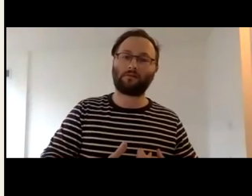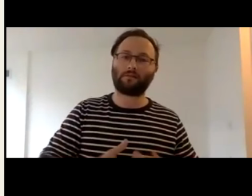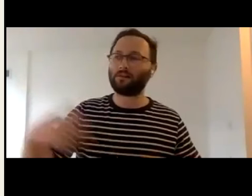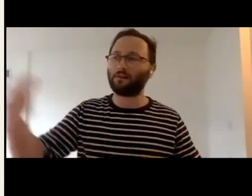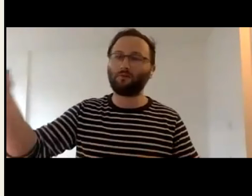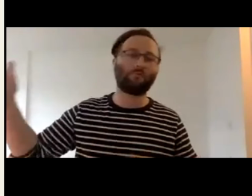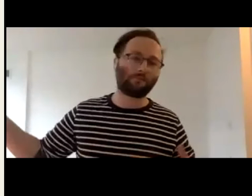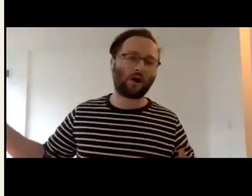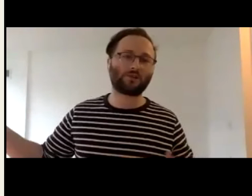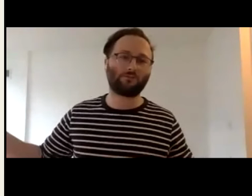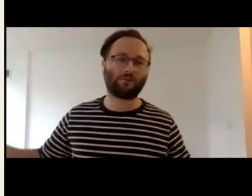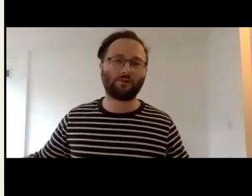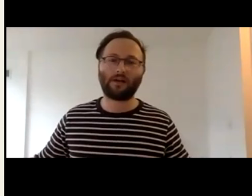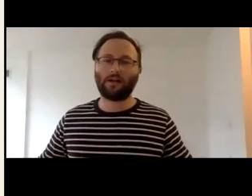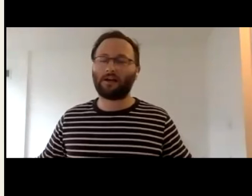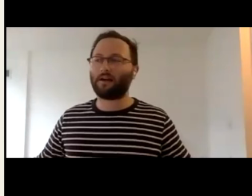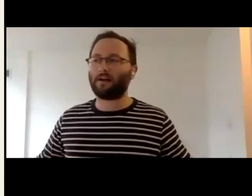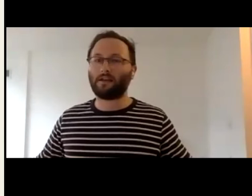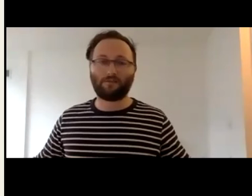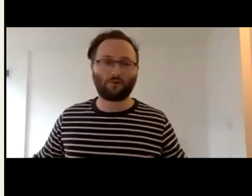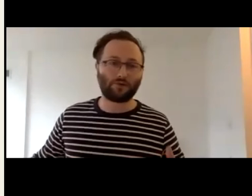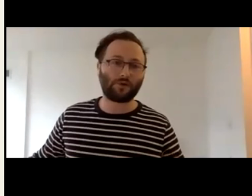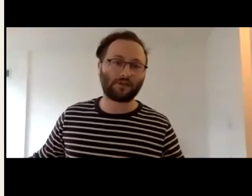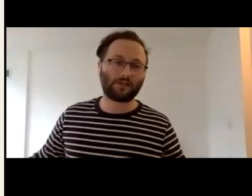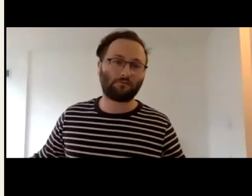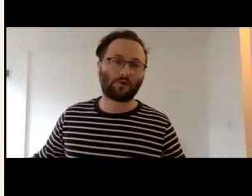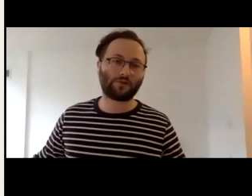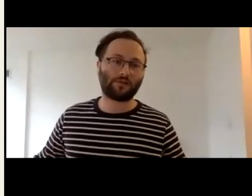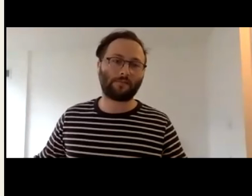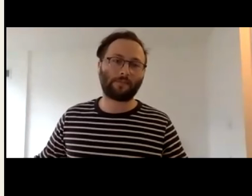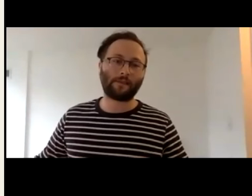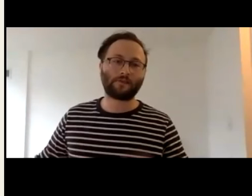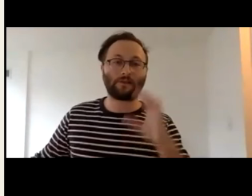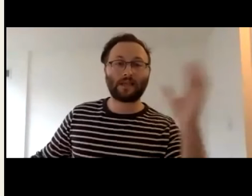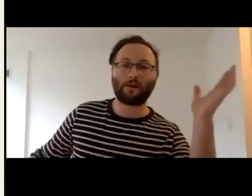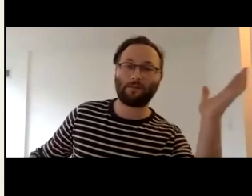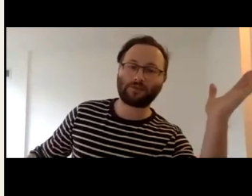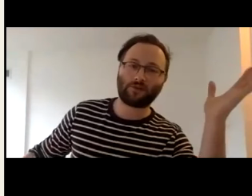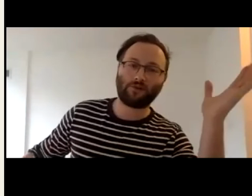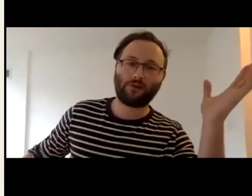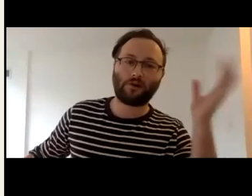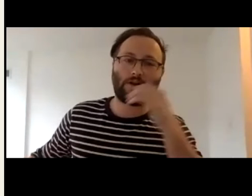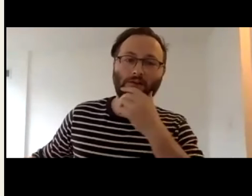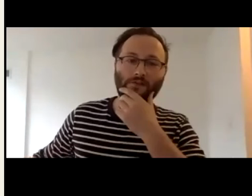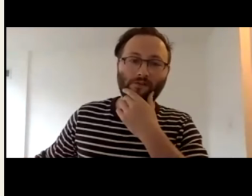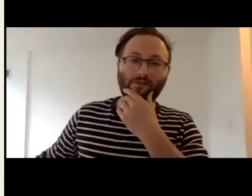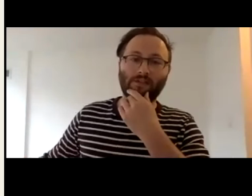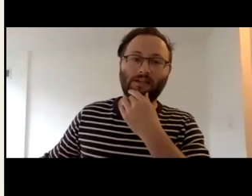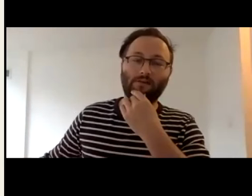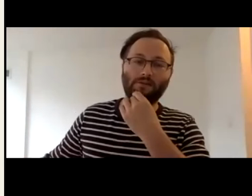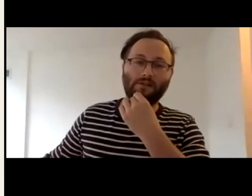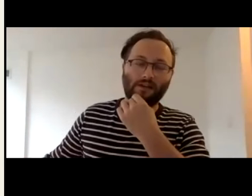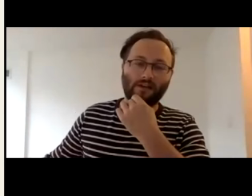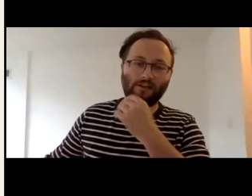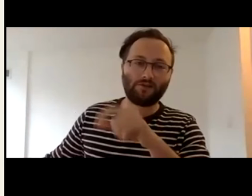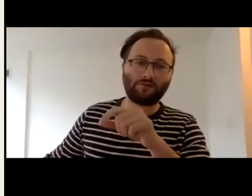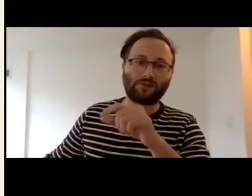that clearly wouldn't be possible if you were doing this in person. So the example I mentioned earlier around sort of using